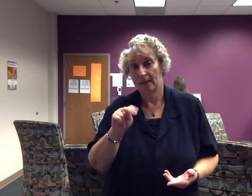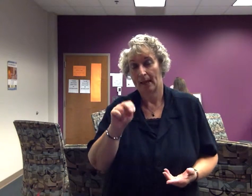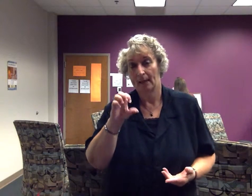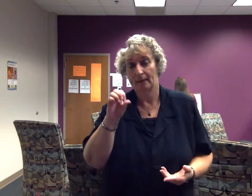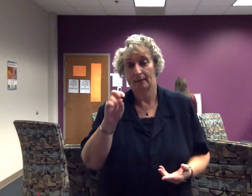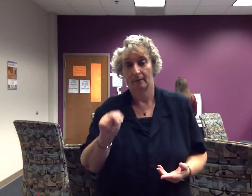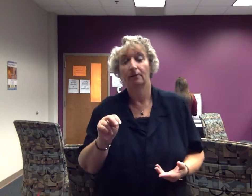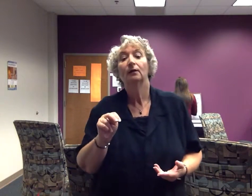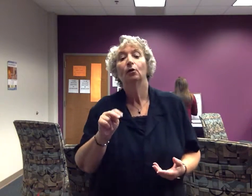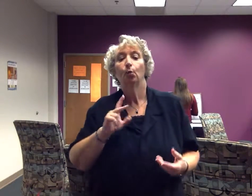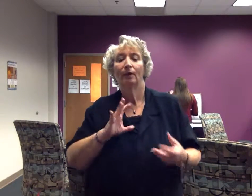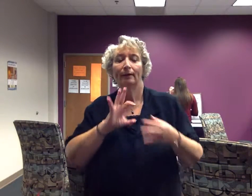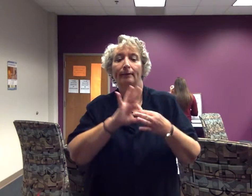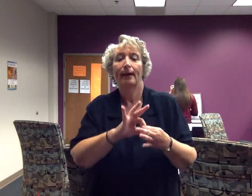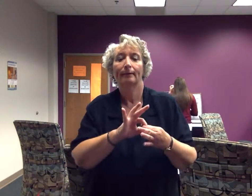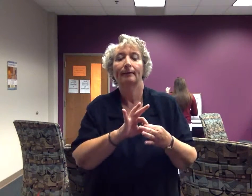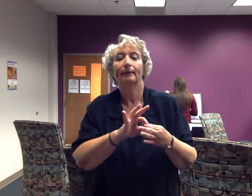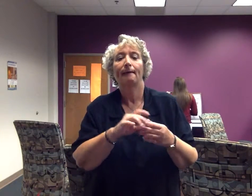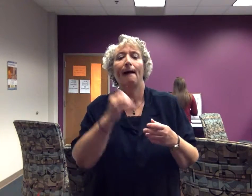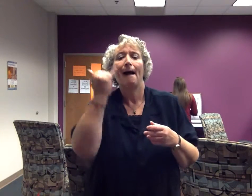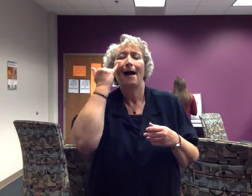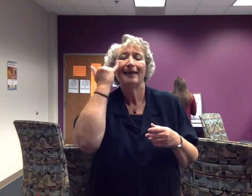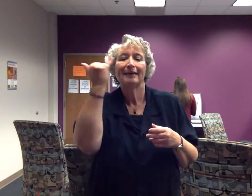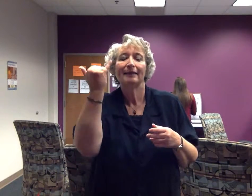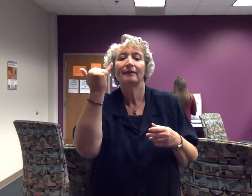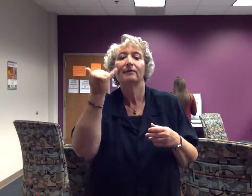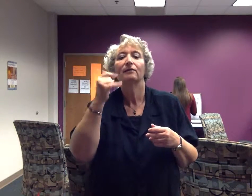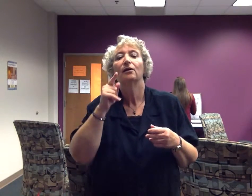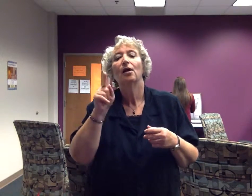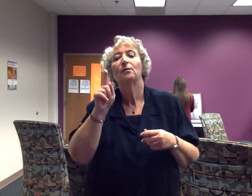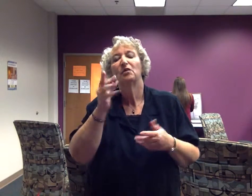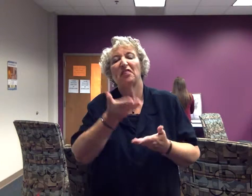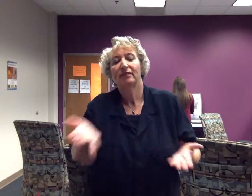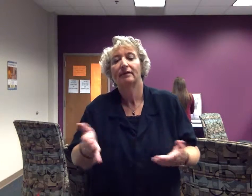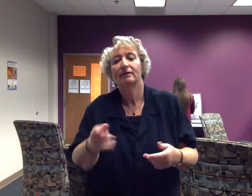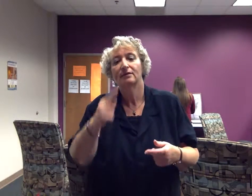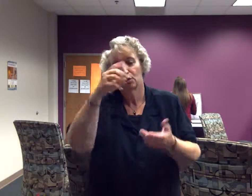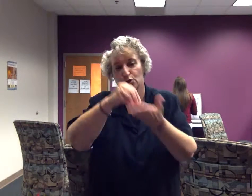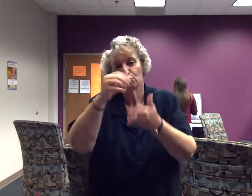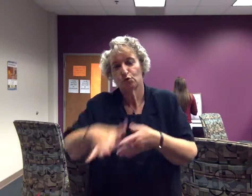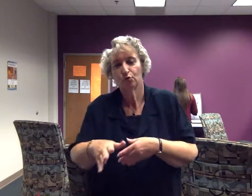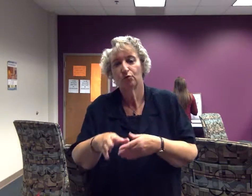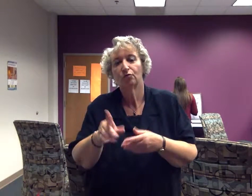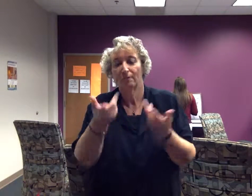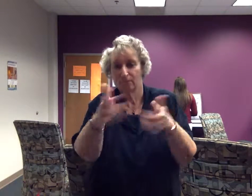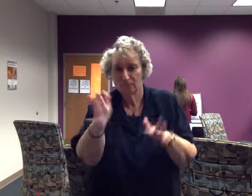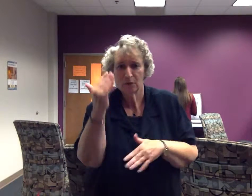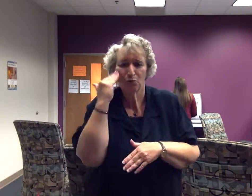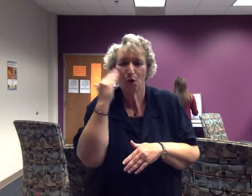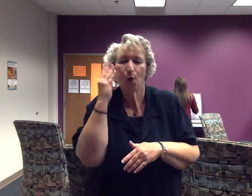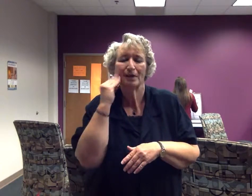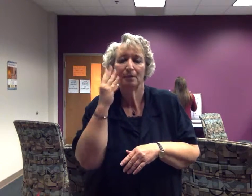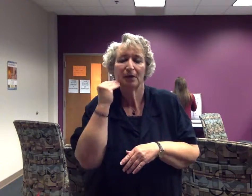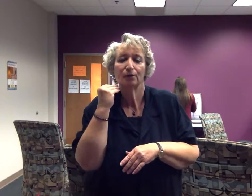were familiar with. This is critical to conceptual teaching. For students to really use the themes, they need to realize that